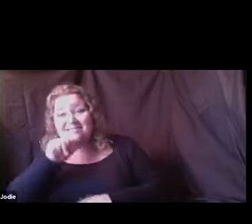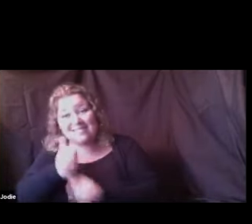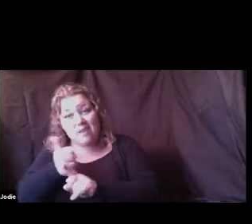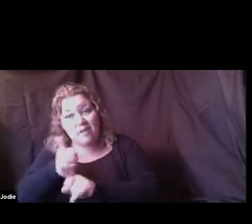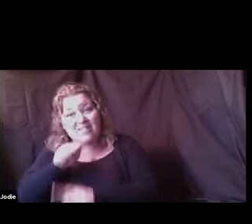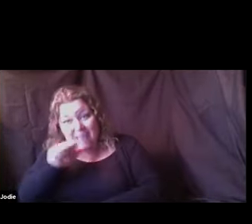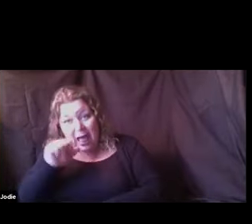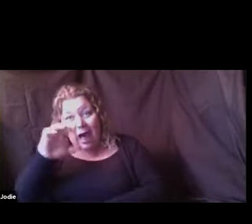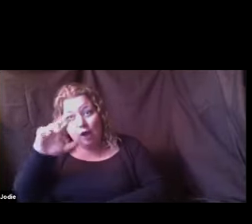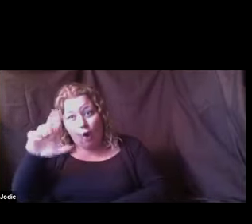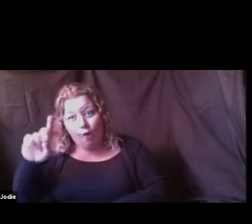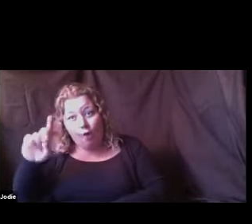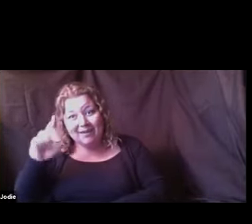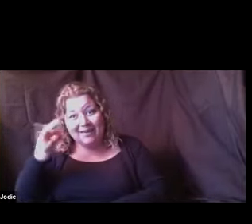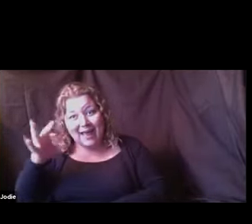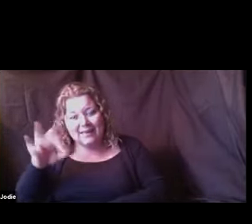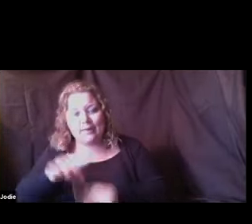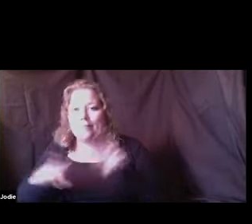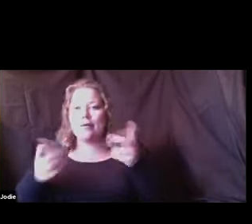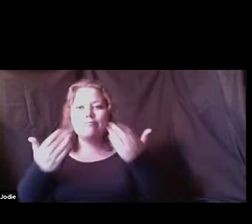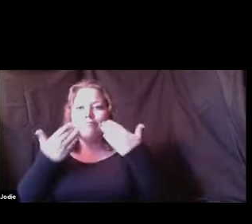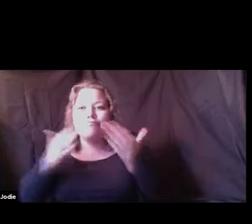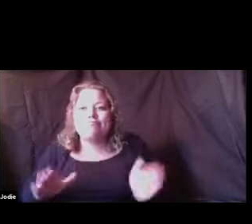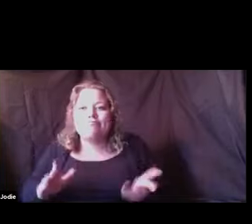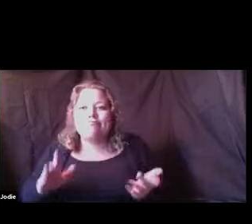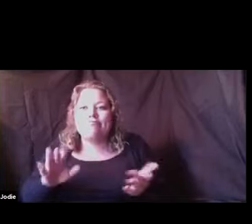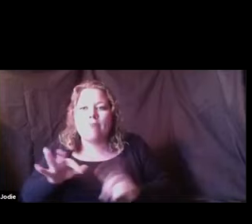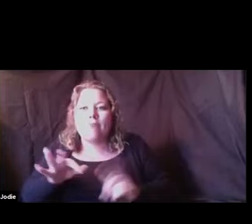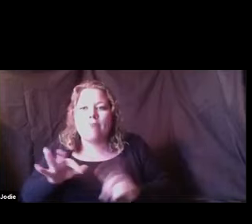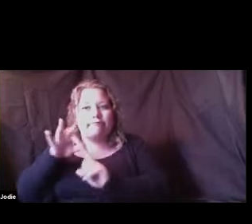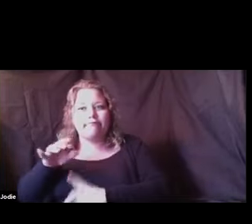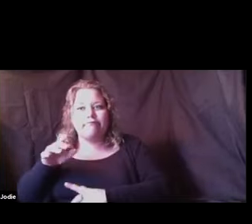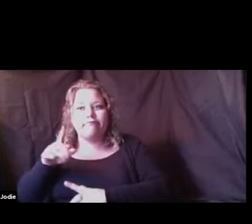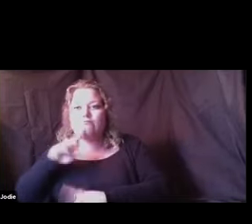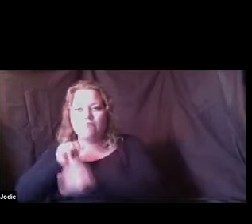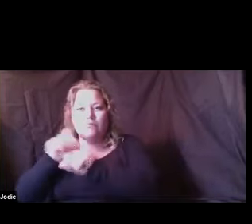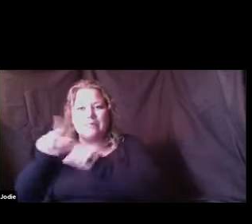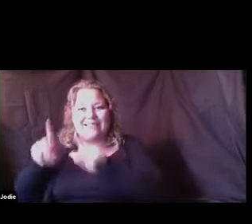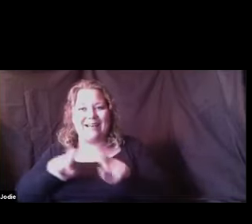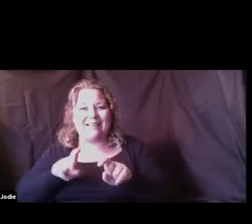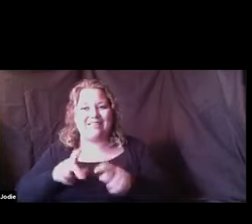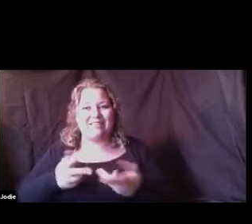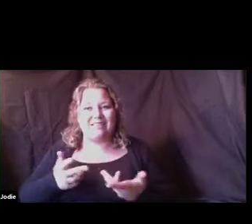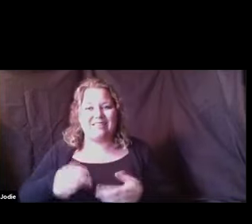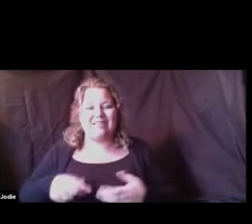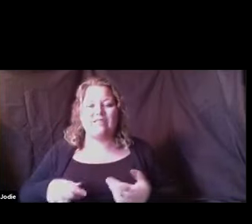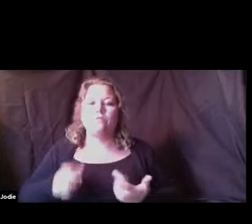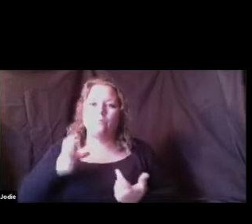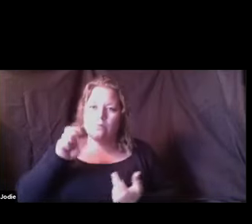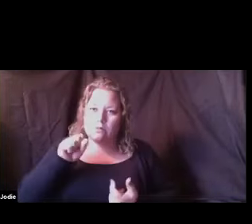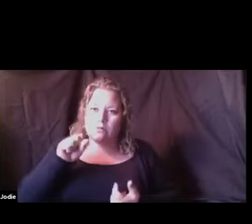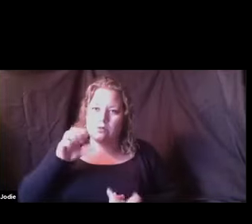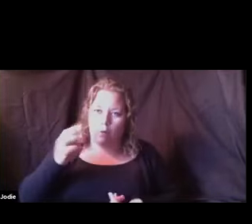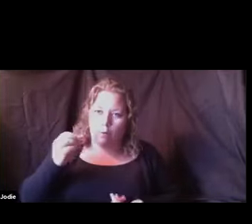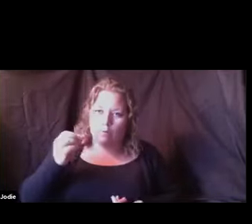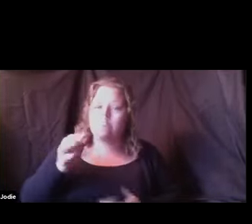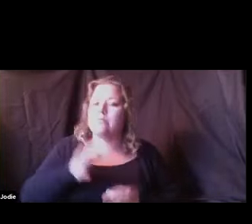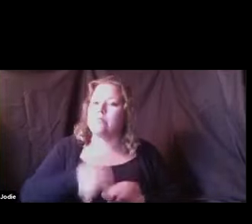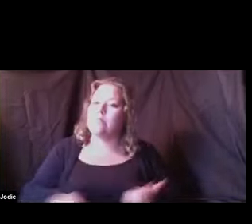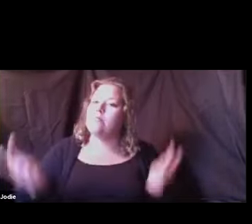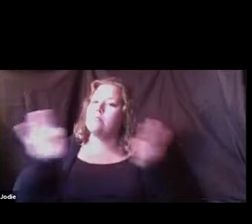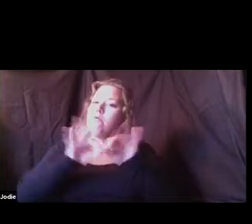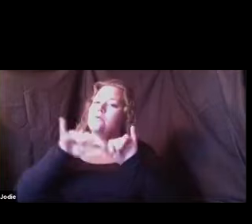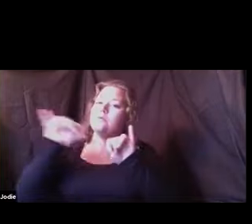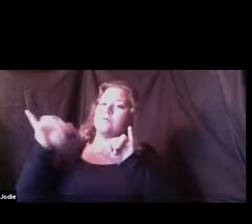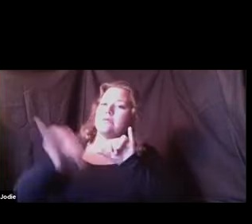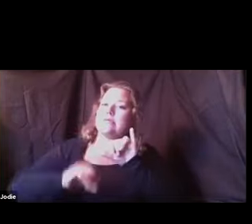be. And without being tested, you won't know for sure. So I think it's really important to stay home if you have